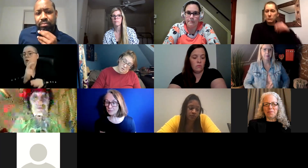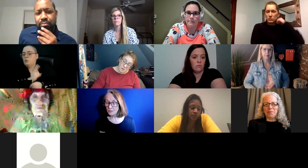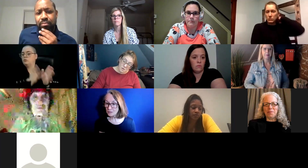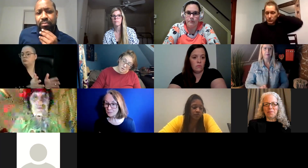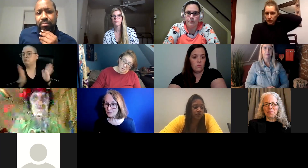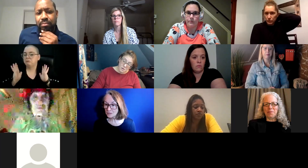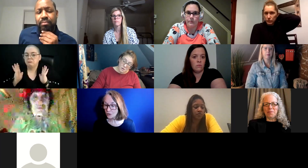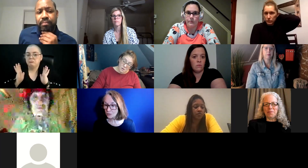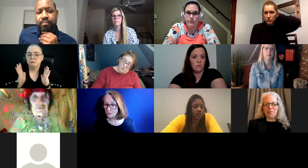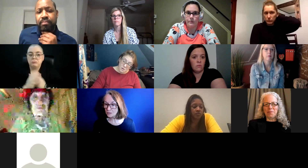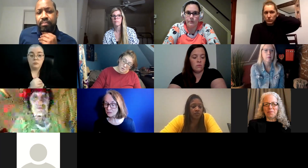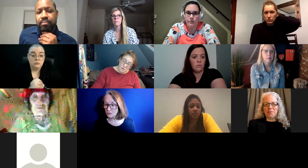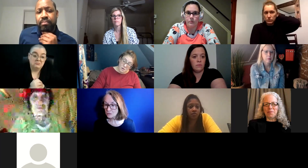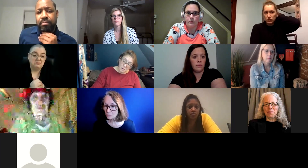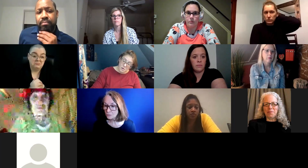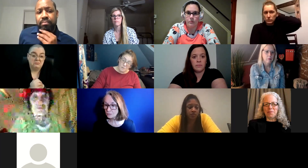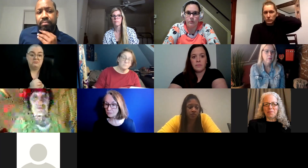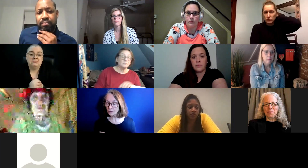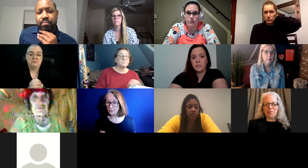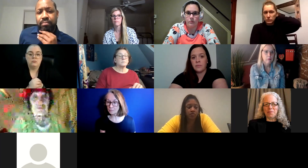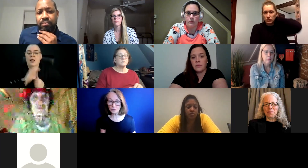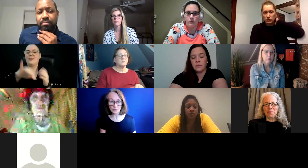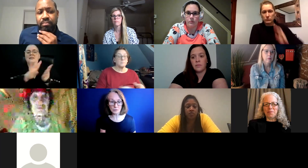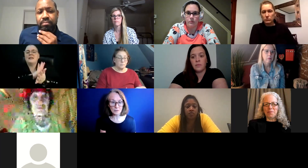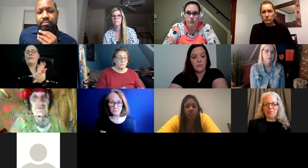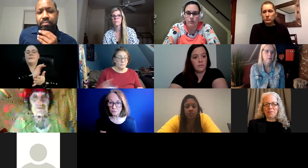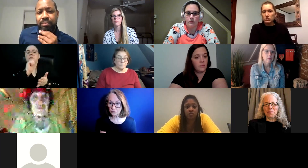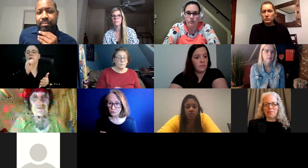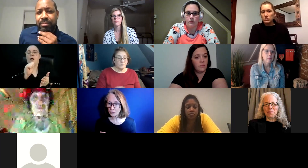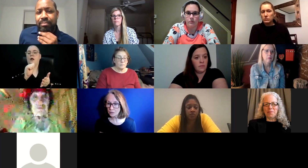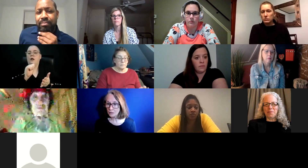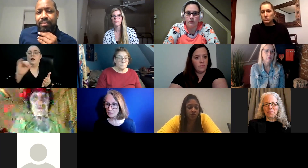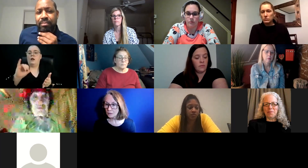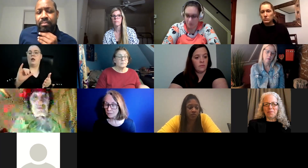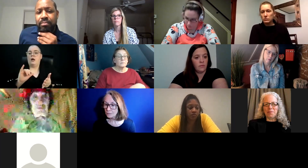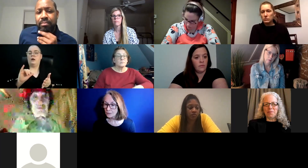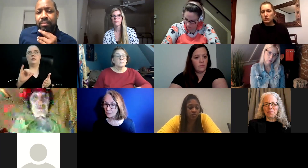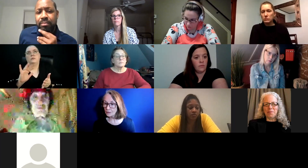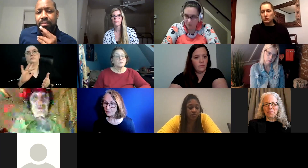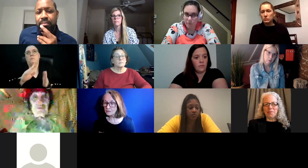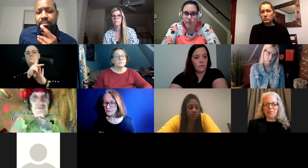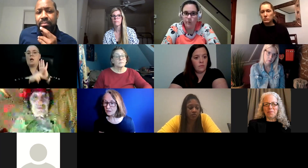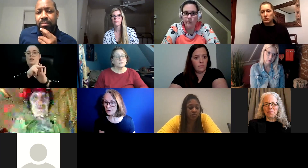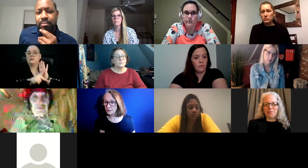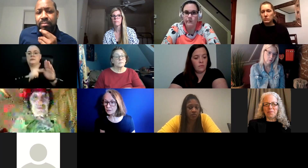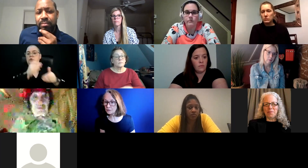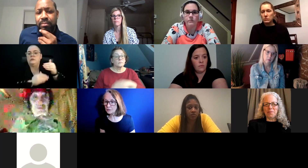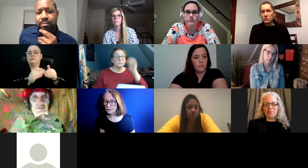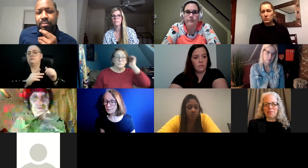Maybe some things have already been decided. So I'm good with that, if you are. It's not a document like a